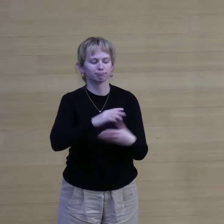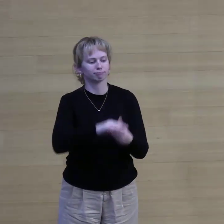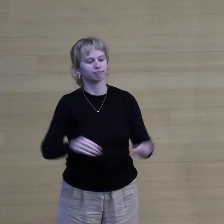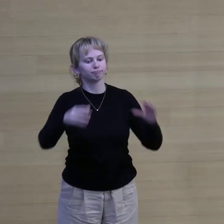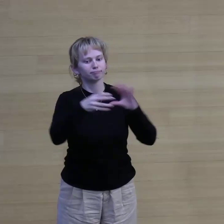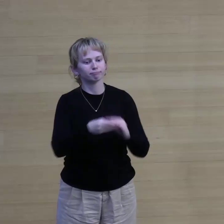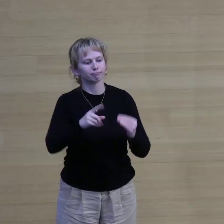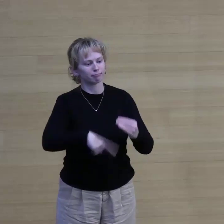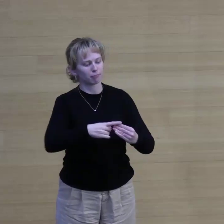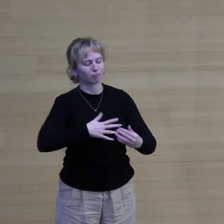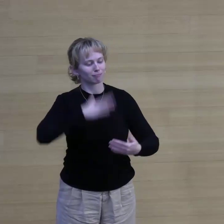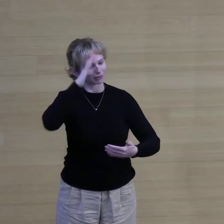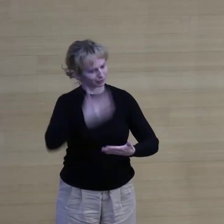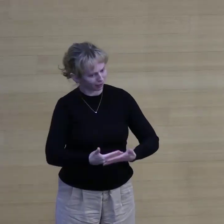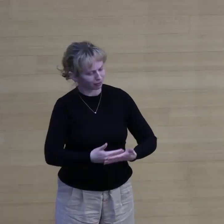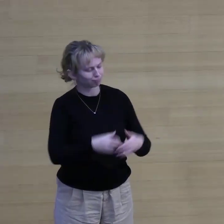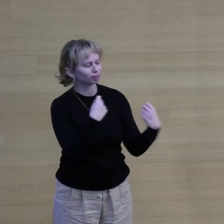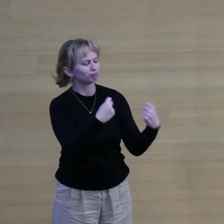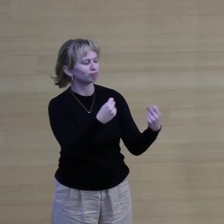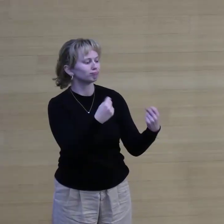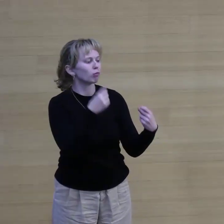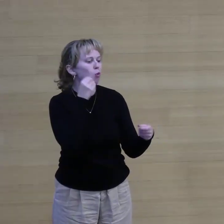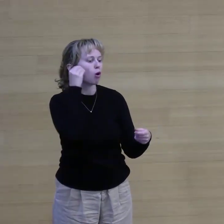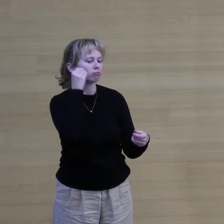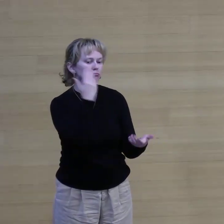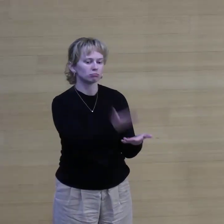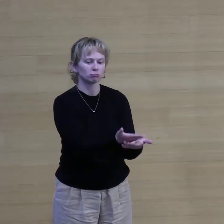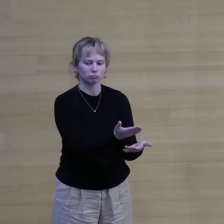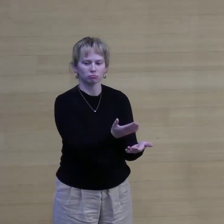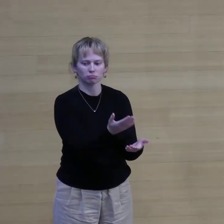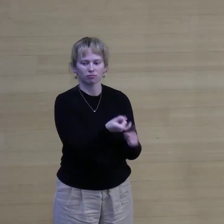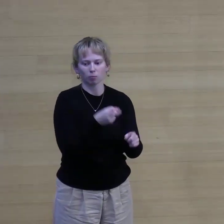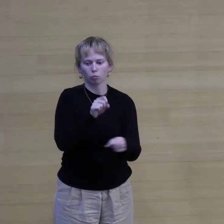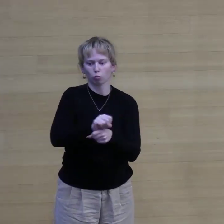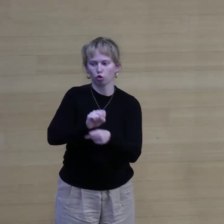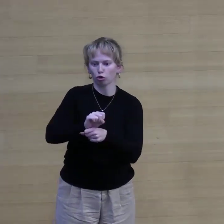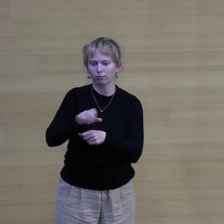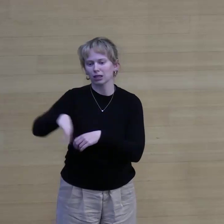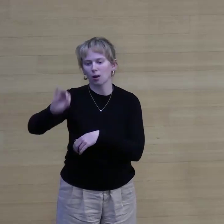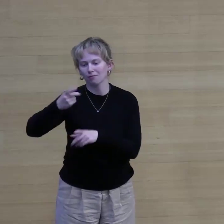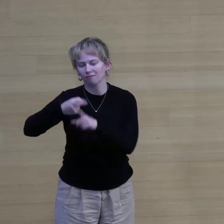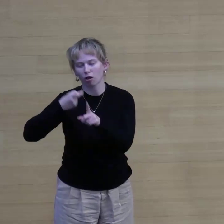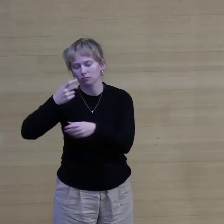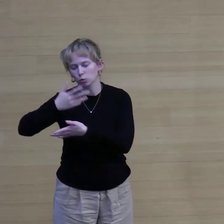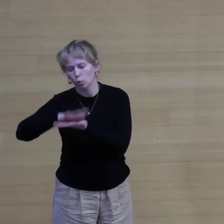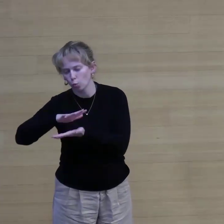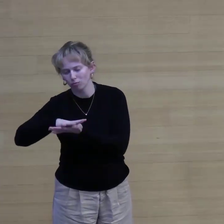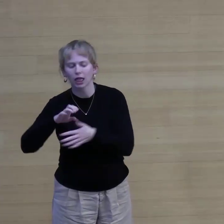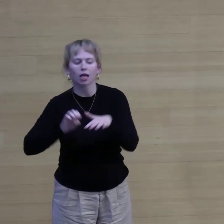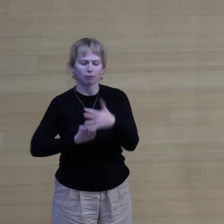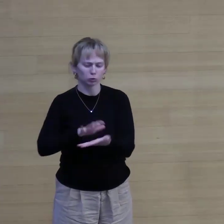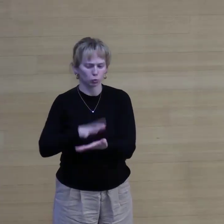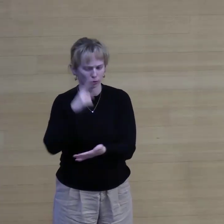And we were in the car, and I remember we were driving home from work. I had picked him up from daycare or from school. He was in elementary school at the